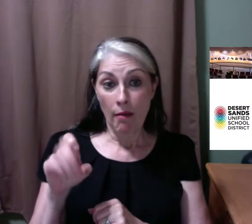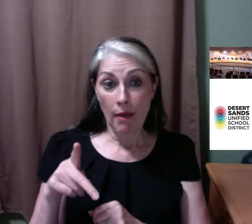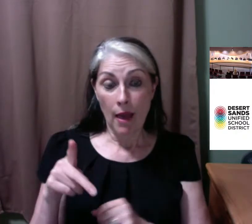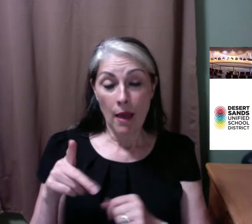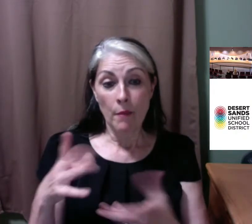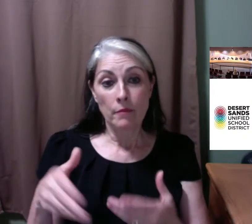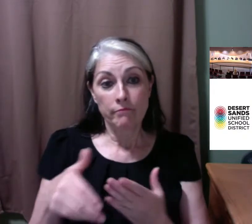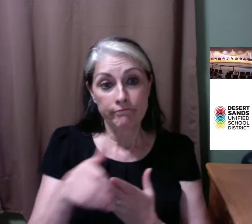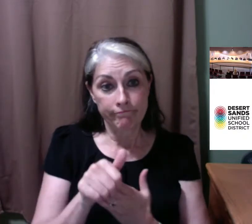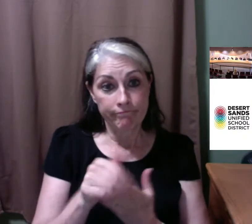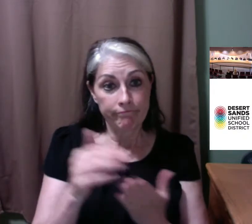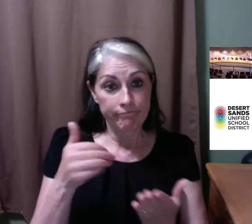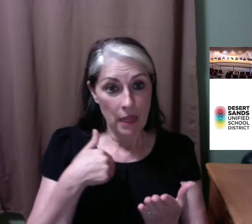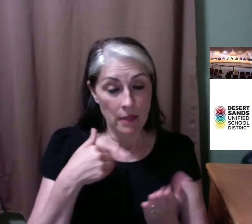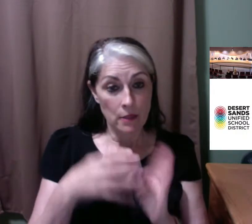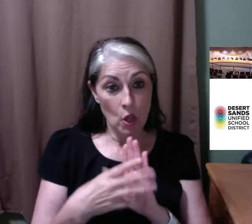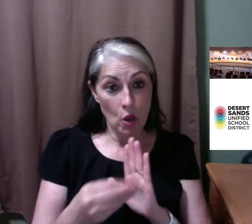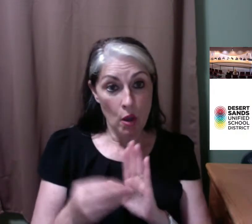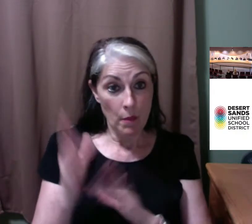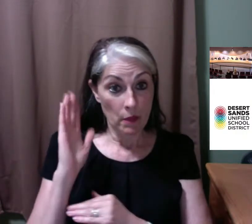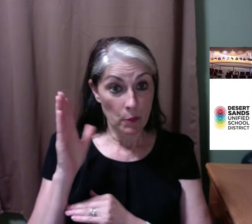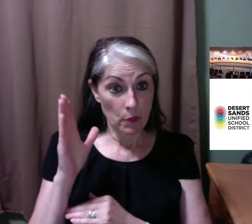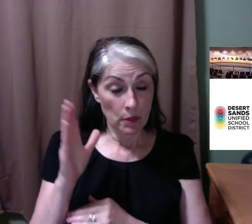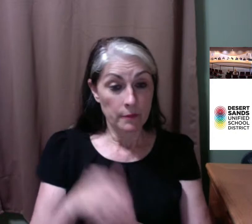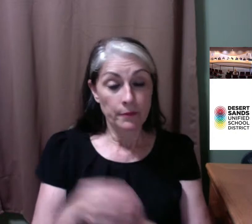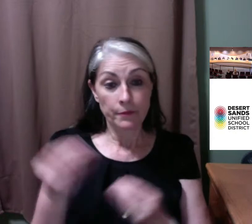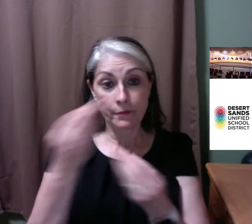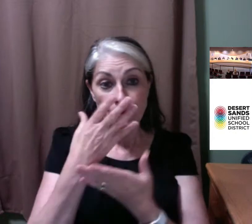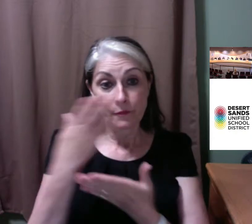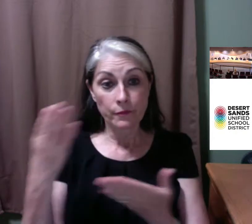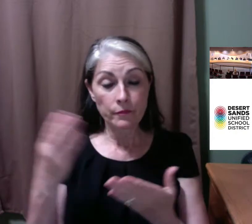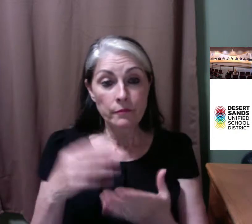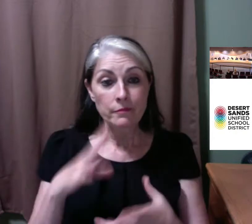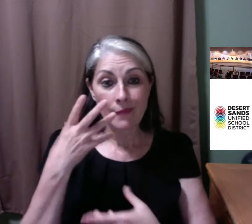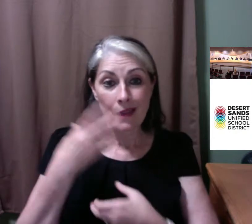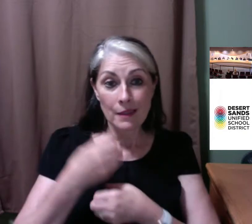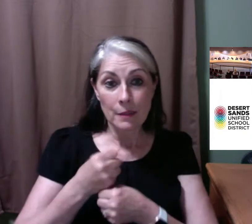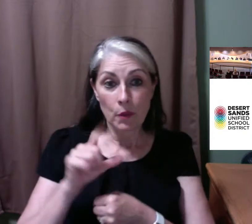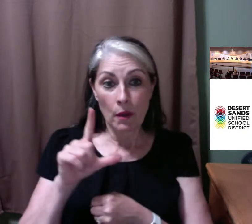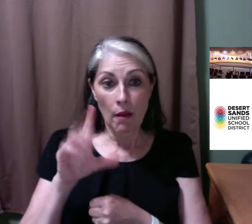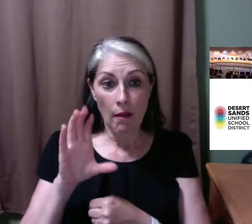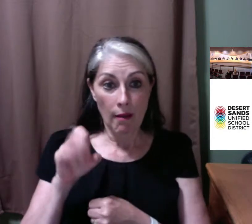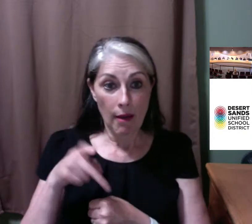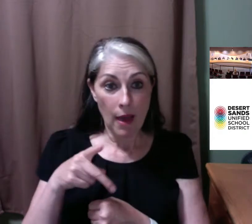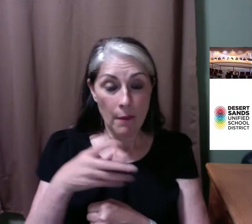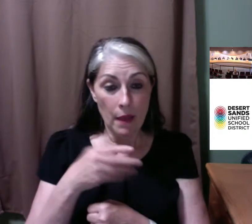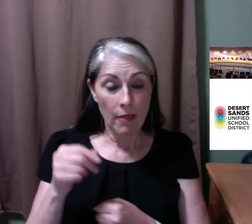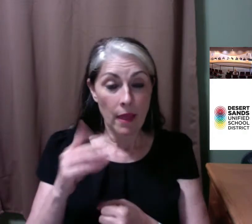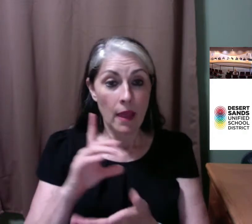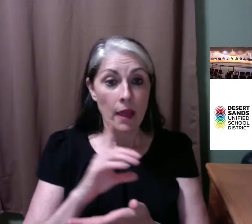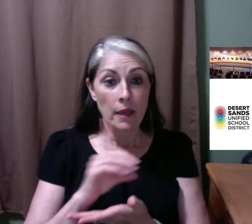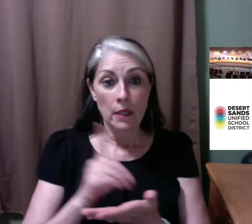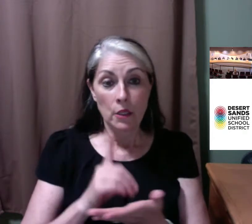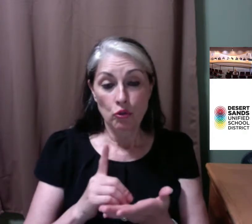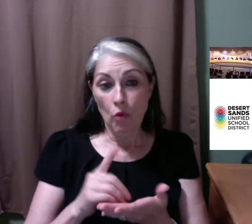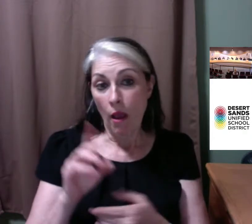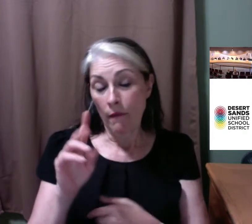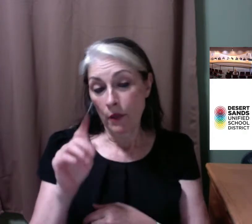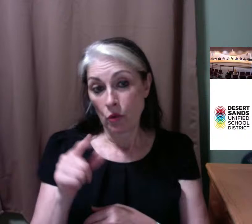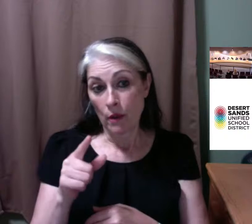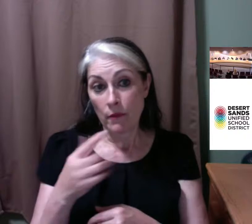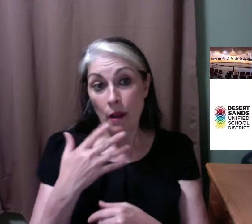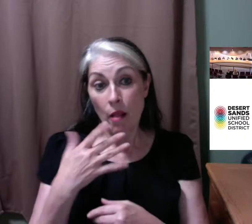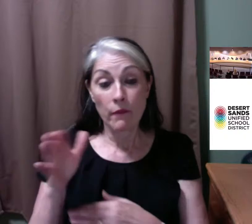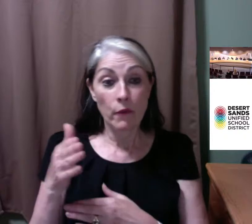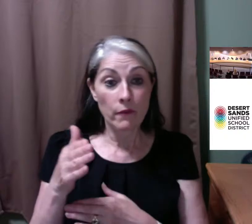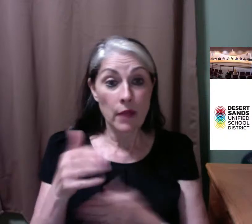contains a copy of this presentation, an infographic that summarizes the LCAP, and a draft of the LCAP that has colorful